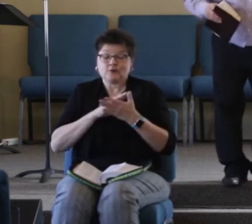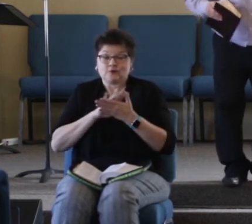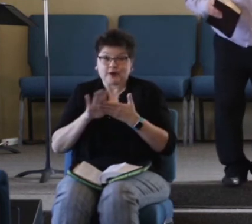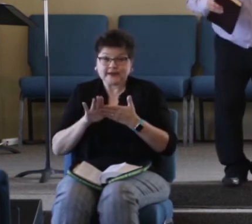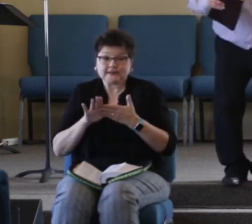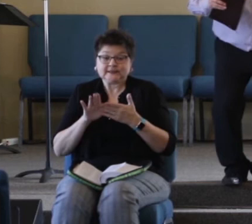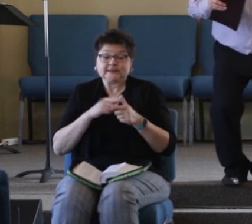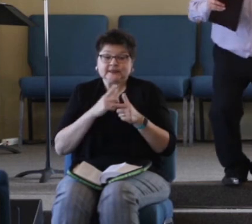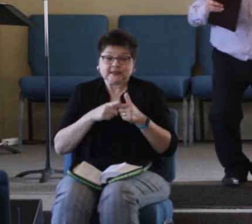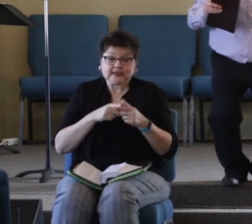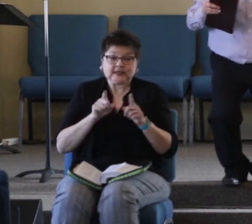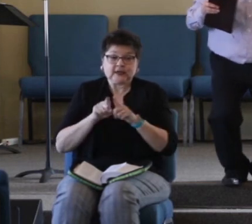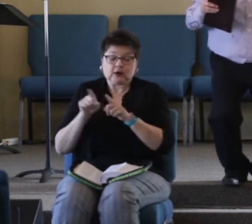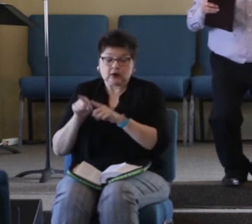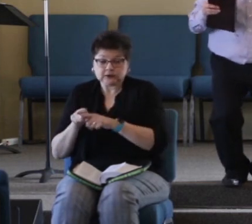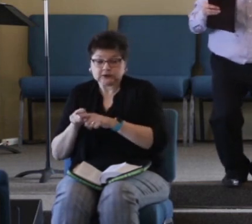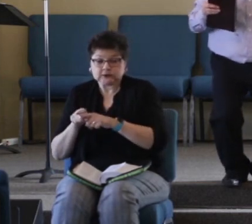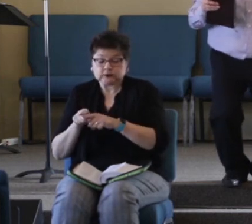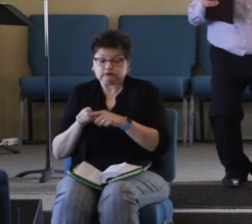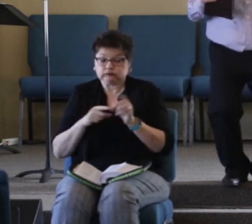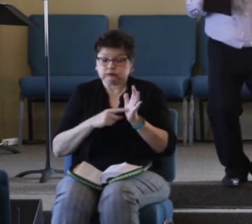exemplified being so